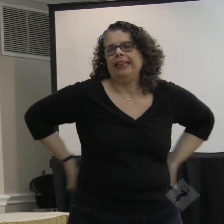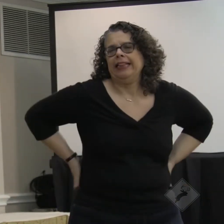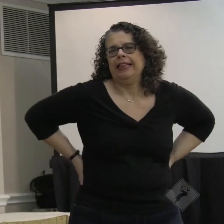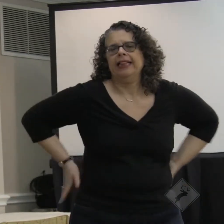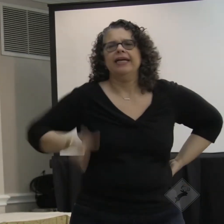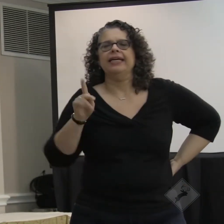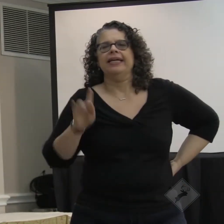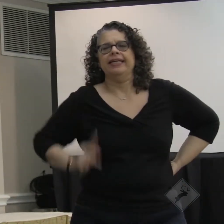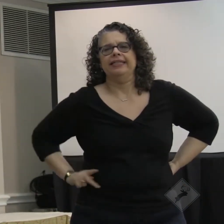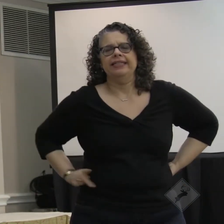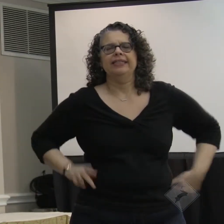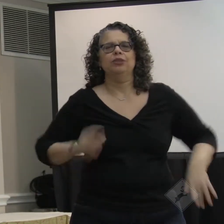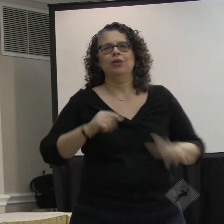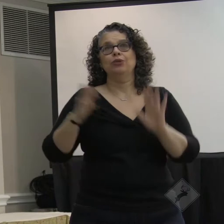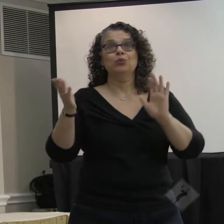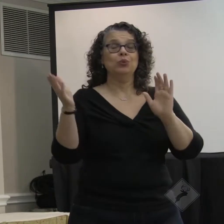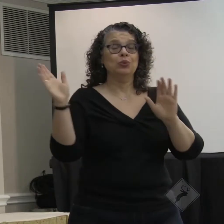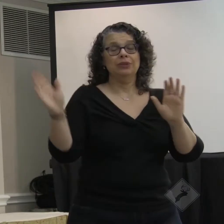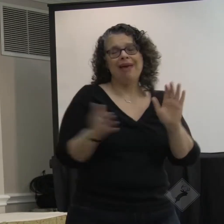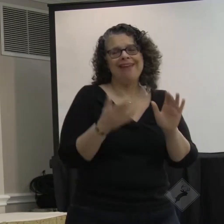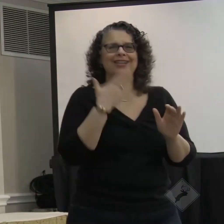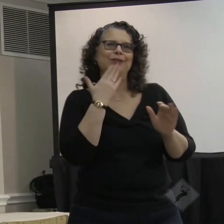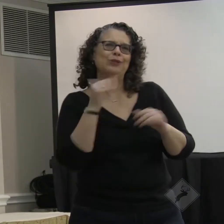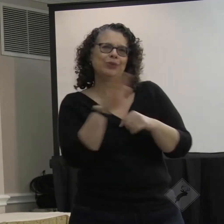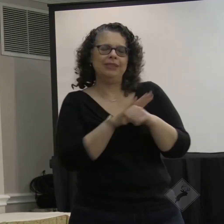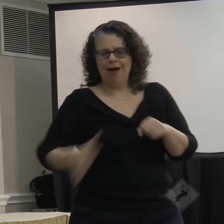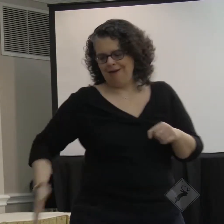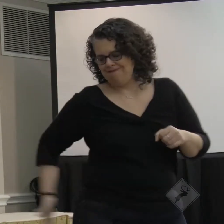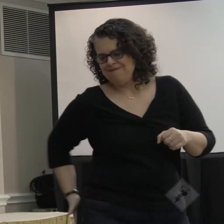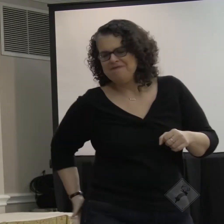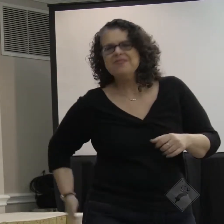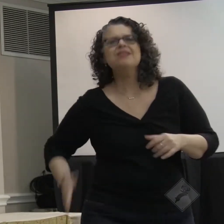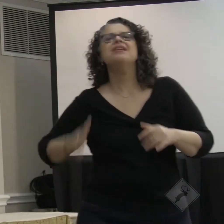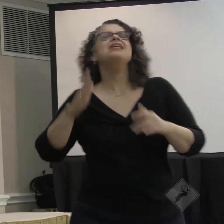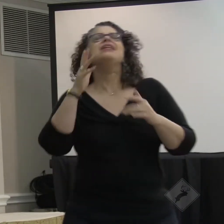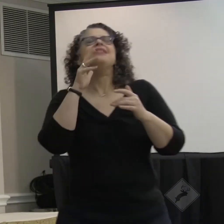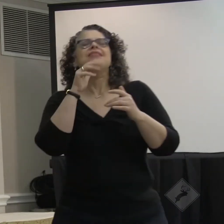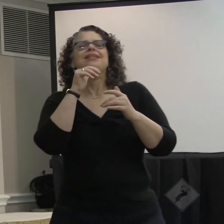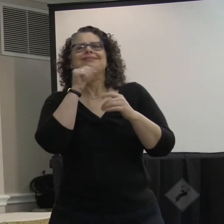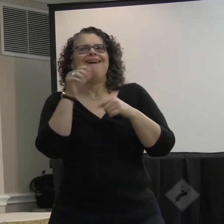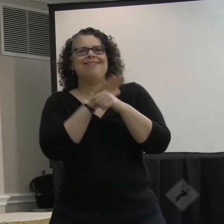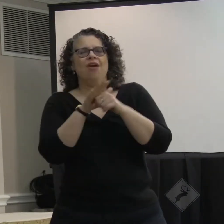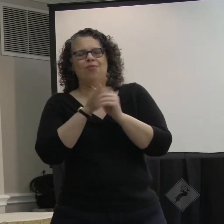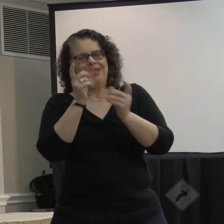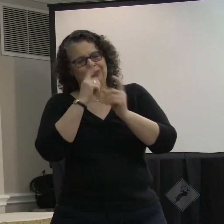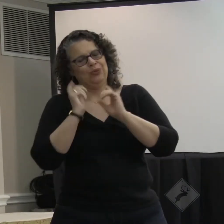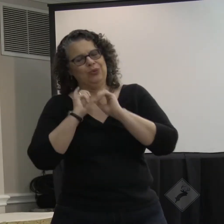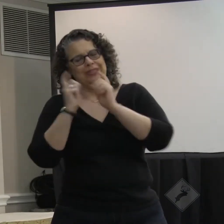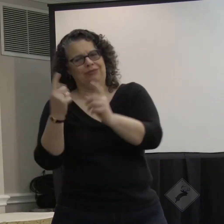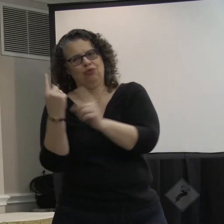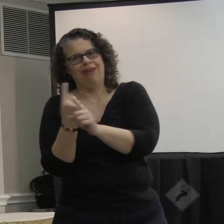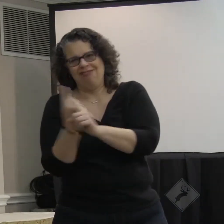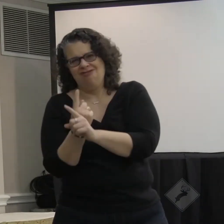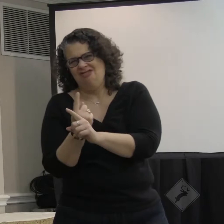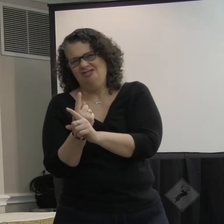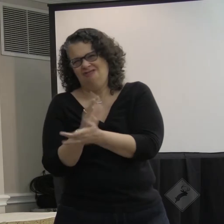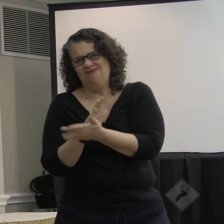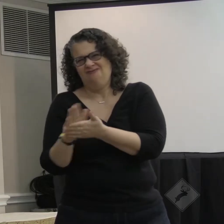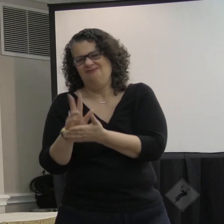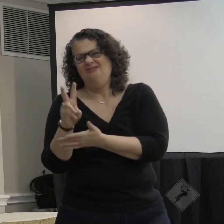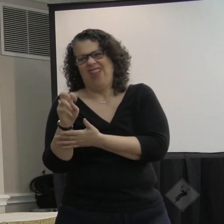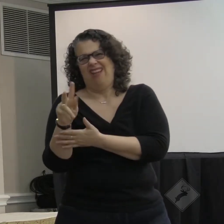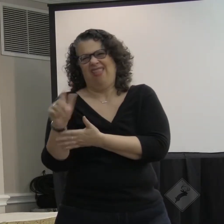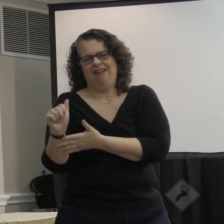spank on the sweet spot. That's not the information that we need to be getting out to the vanilla people. We need to be